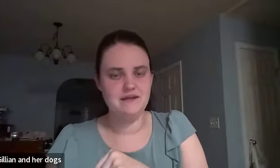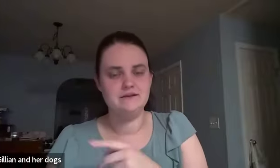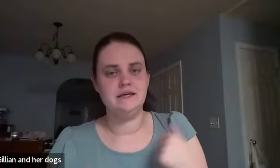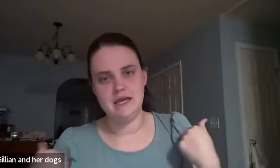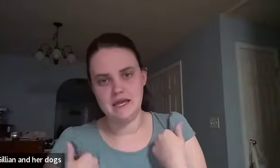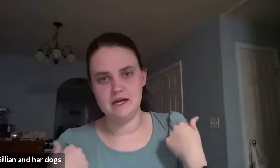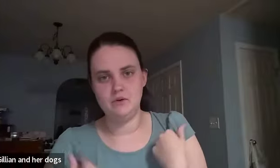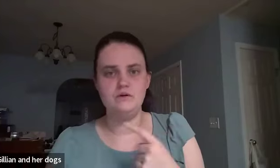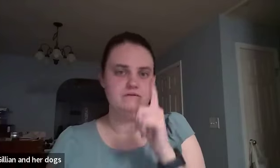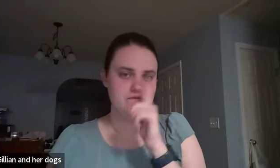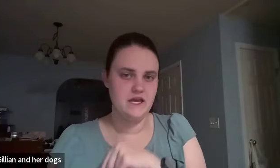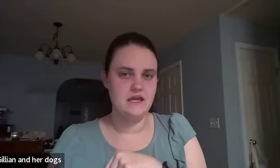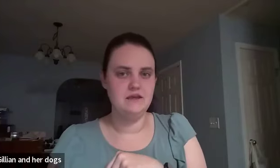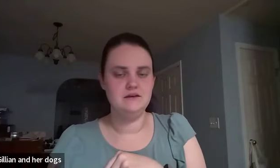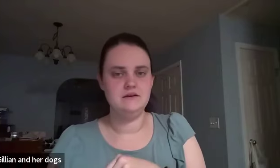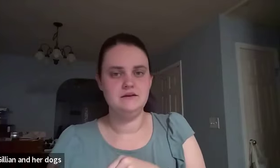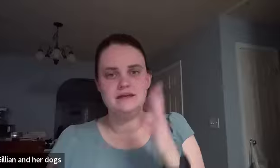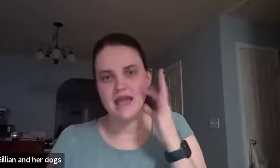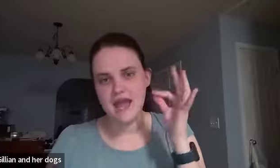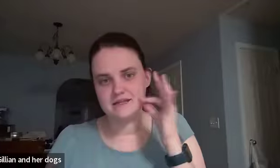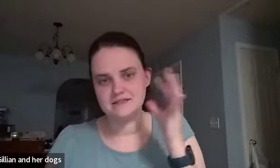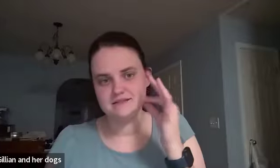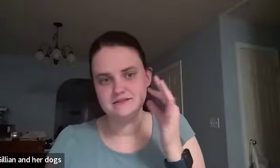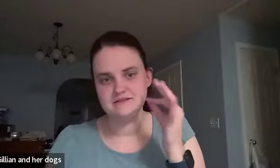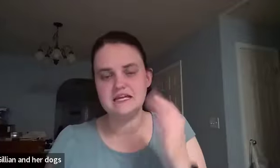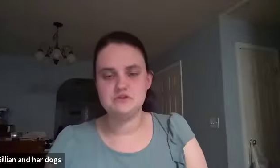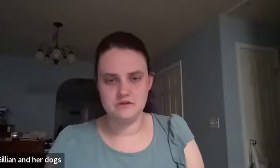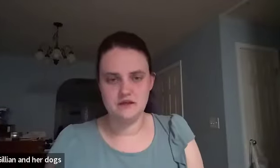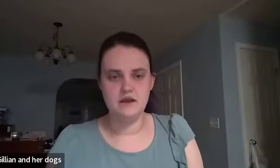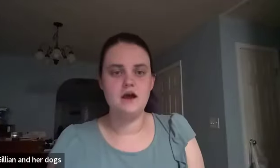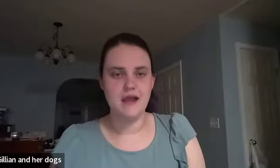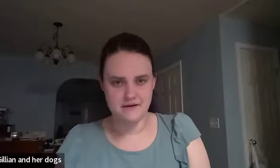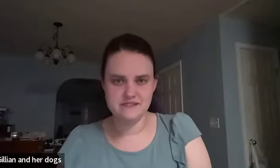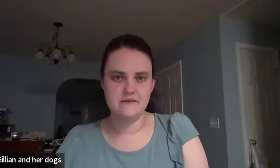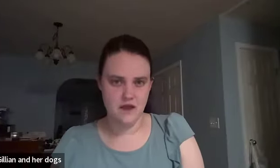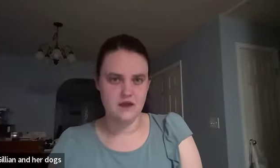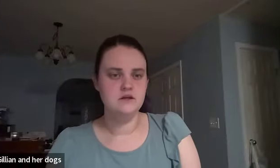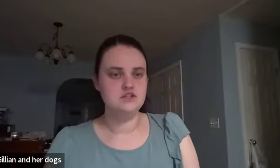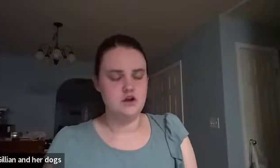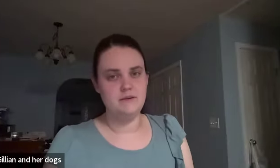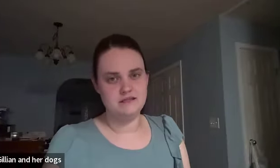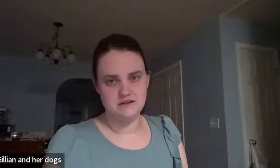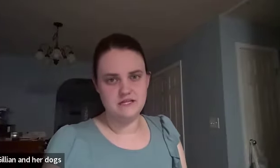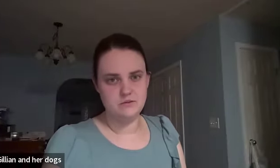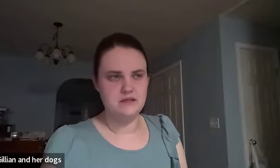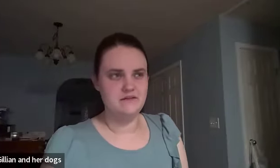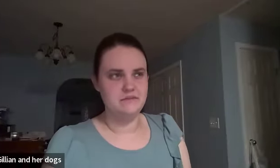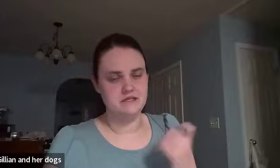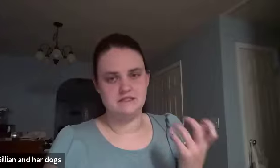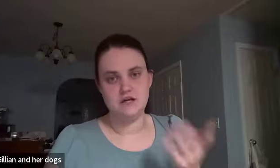fake animal, fake cat, that sort of thing. I have seen that talking about a stuffed animal bit because it's